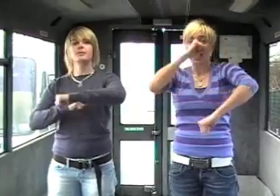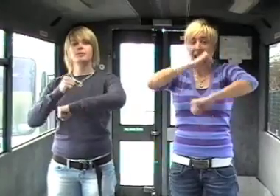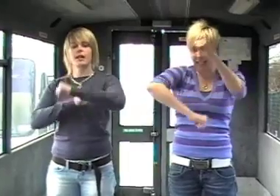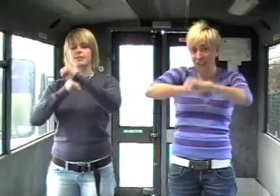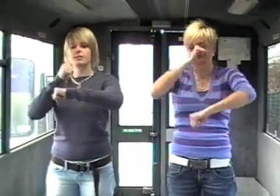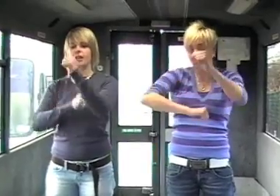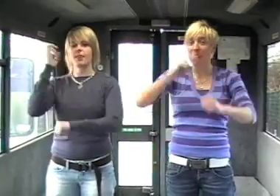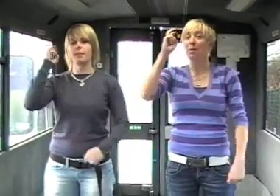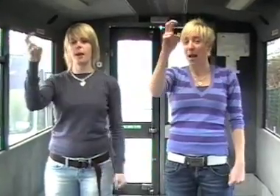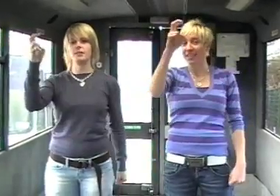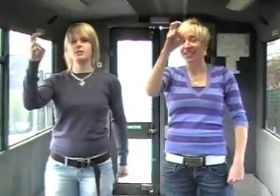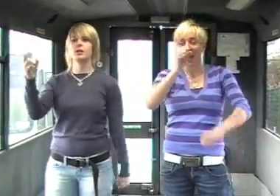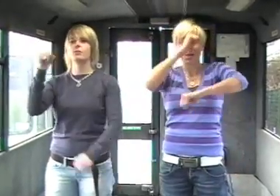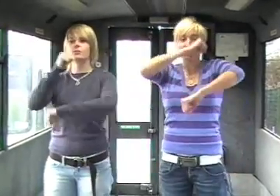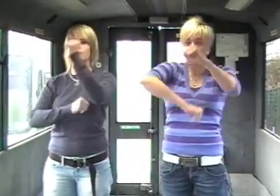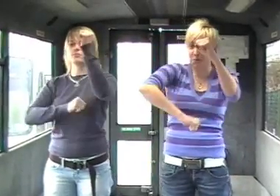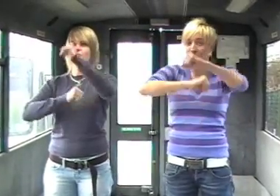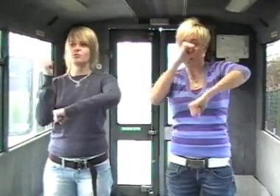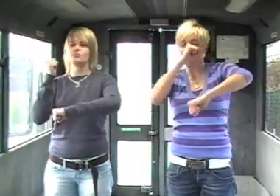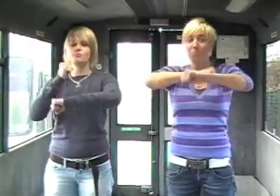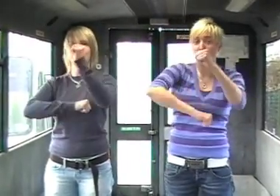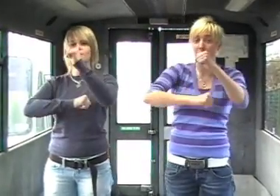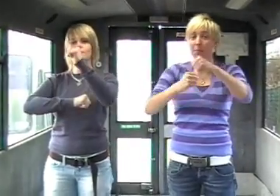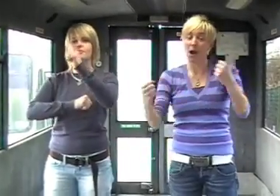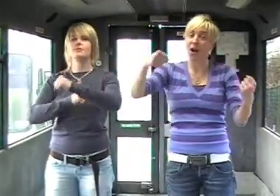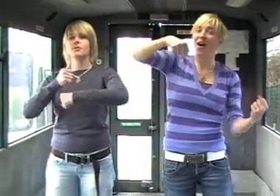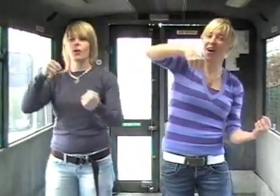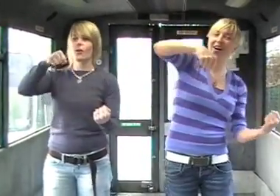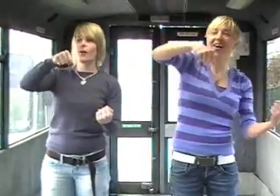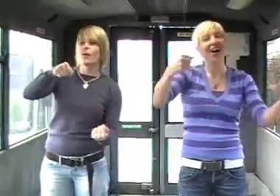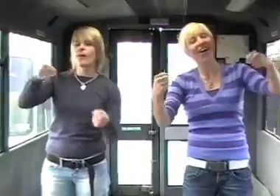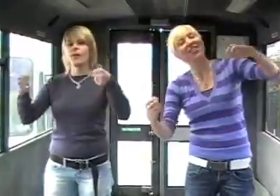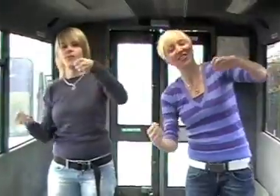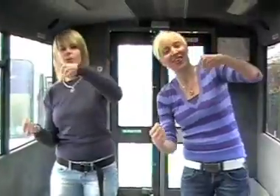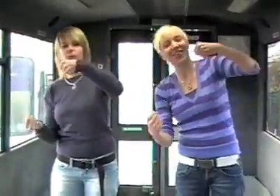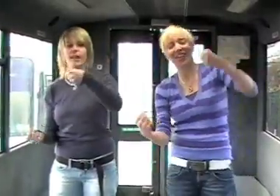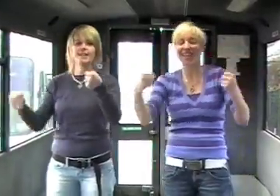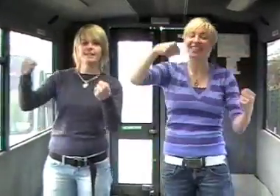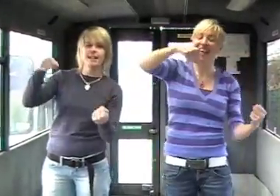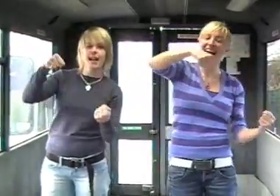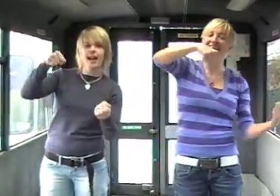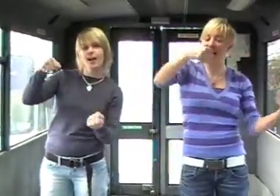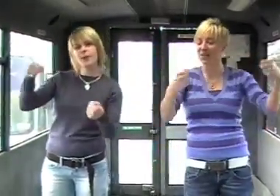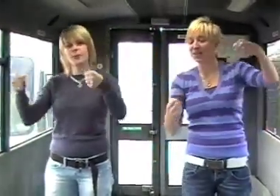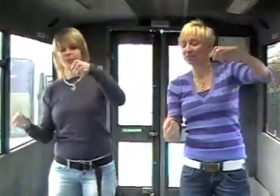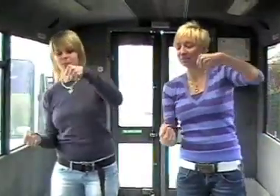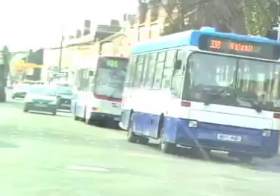The engine on the bus goes brum, brum, brum, all through the town.